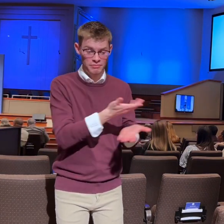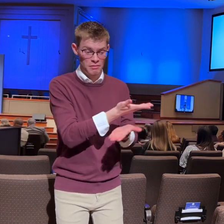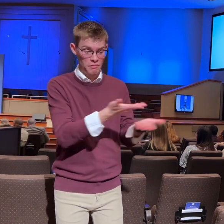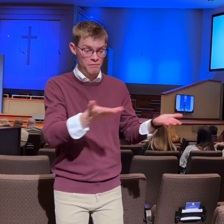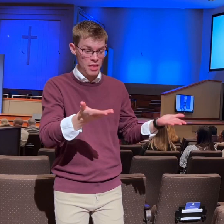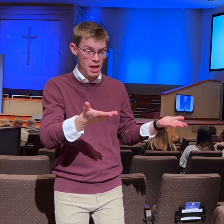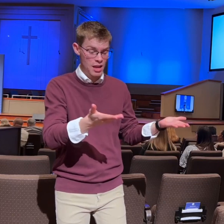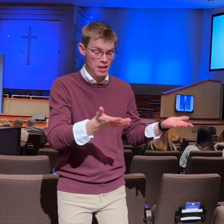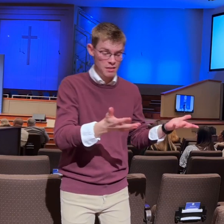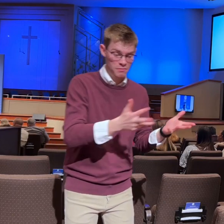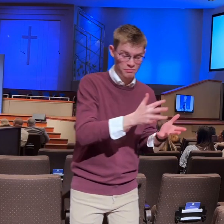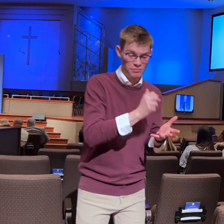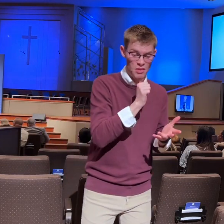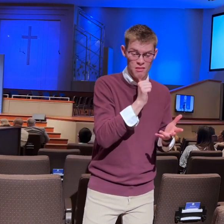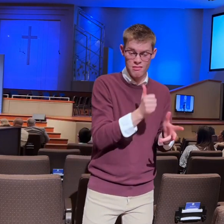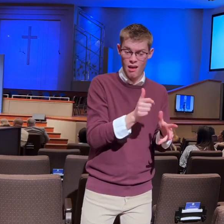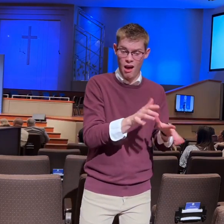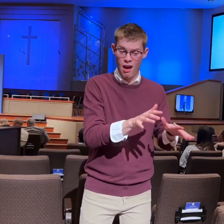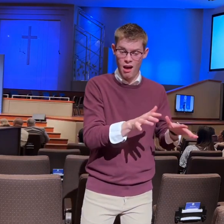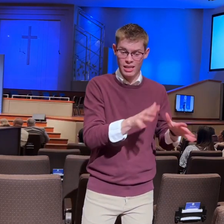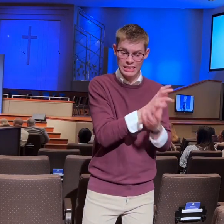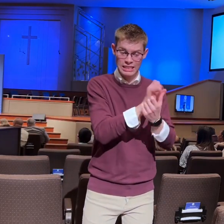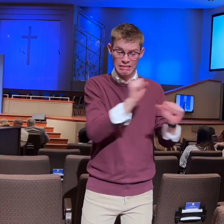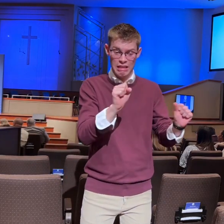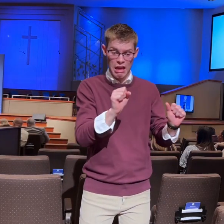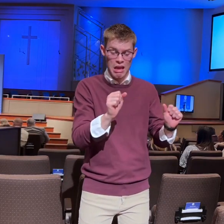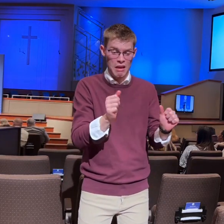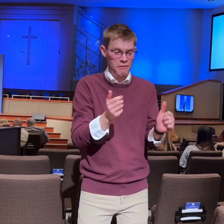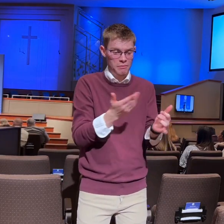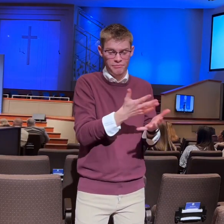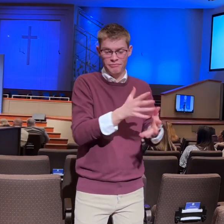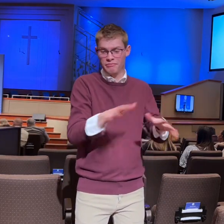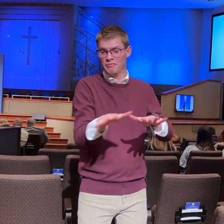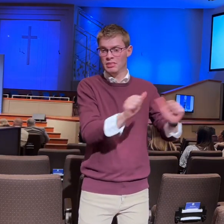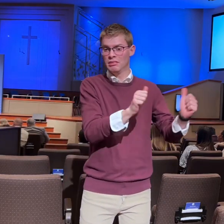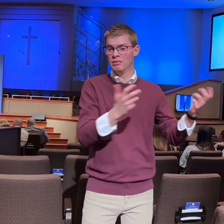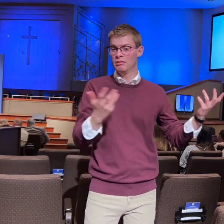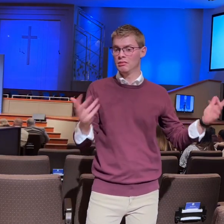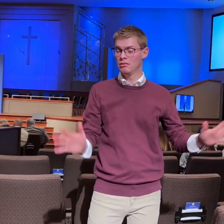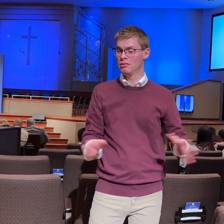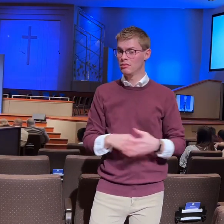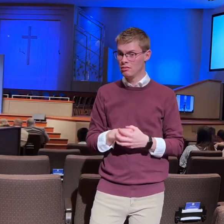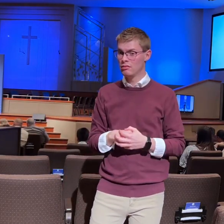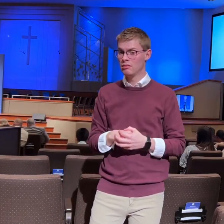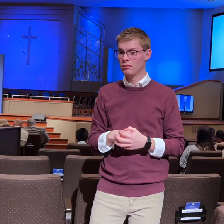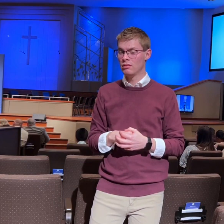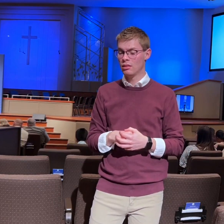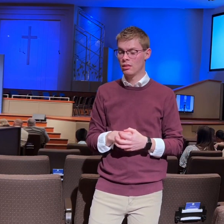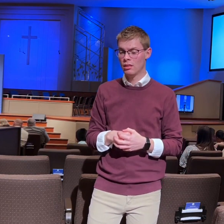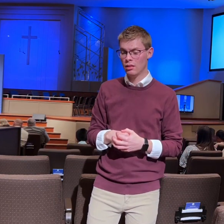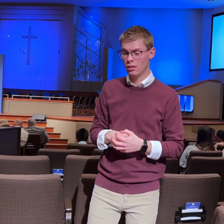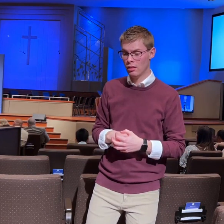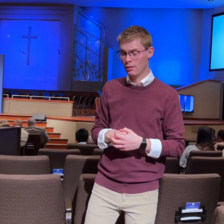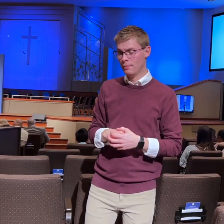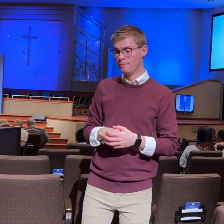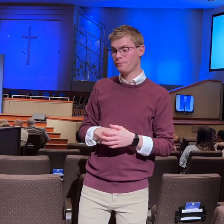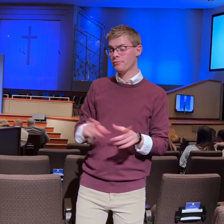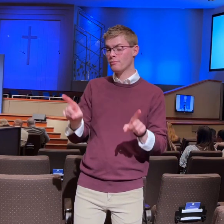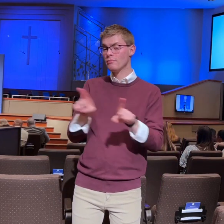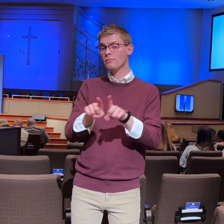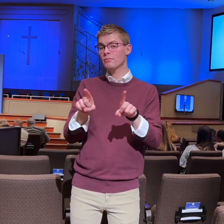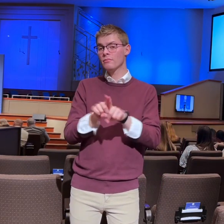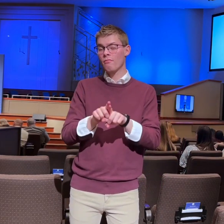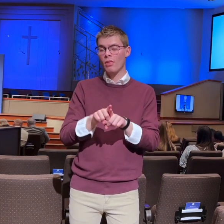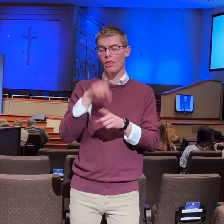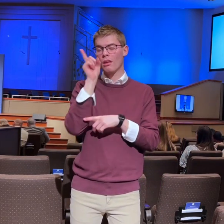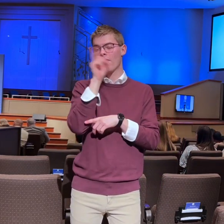there's a false message there that leads to a false profession. Now, notice letter B, the false doctrine, the false doctrine,